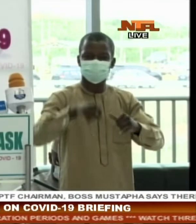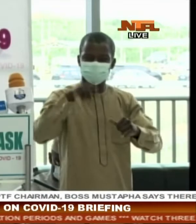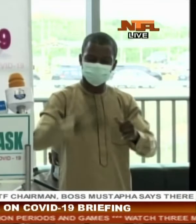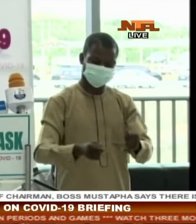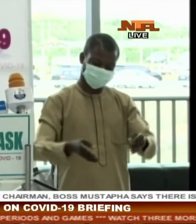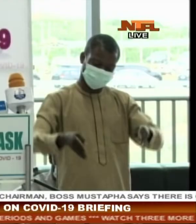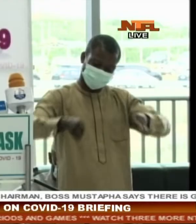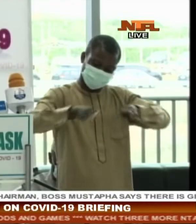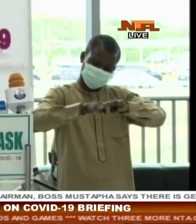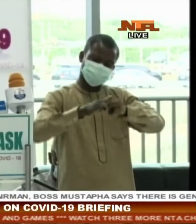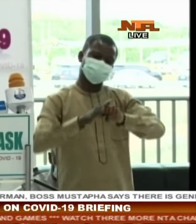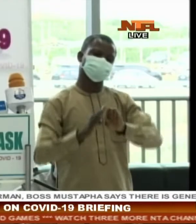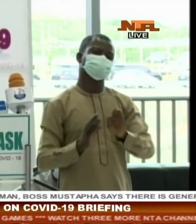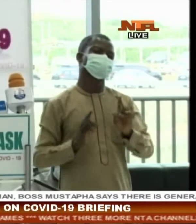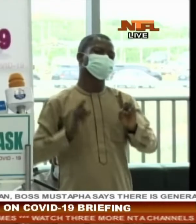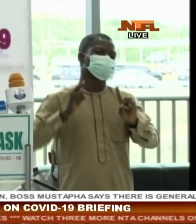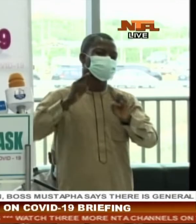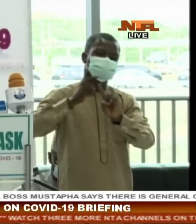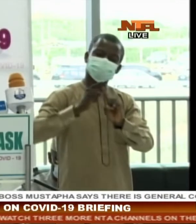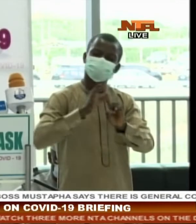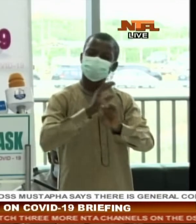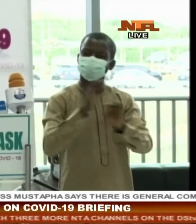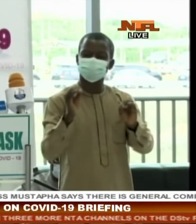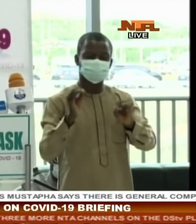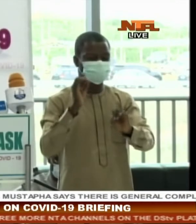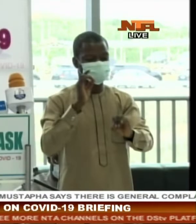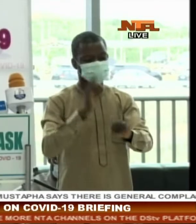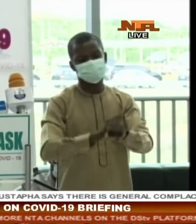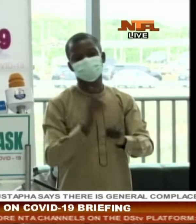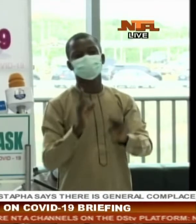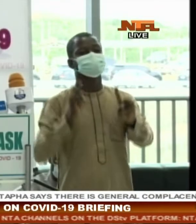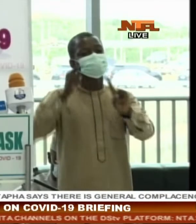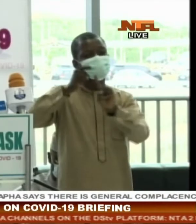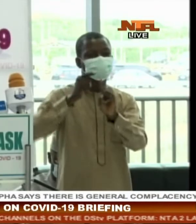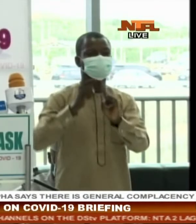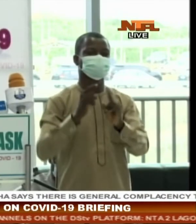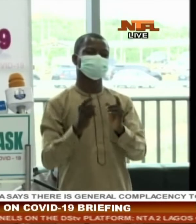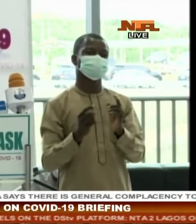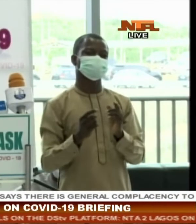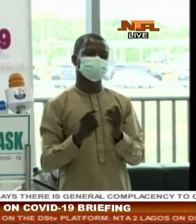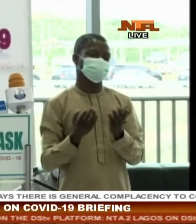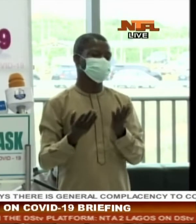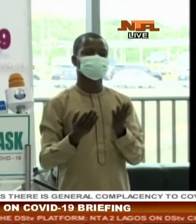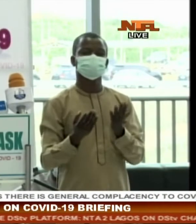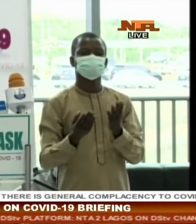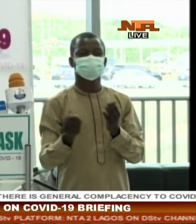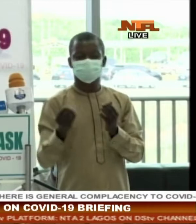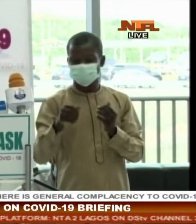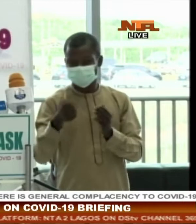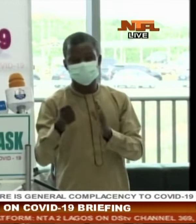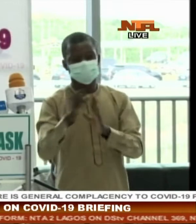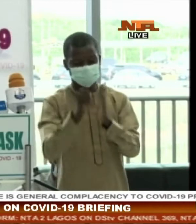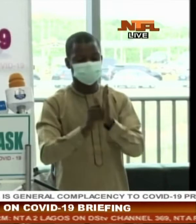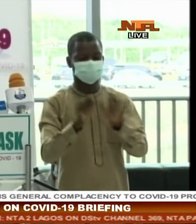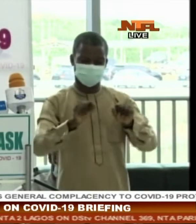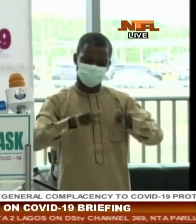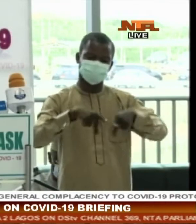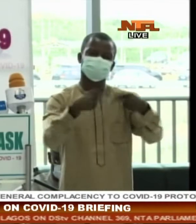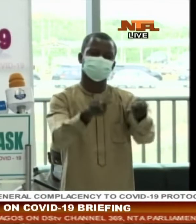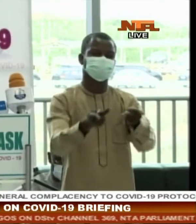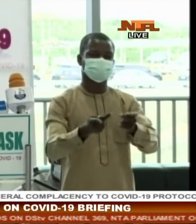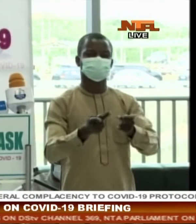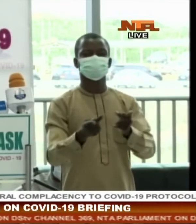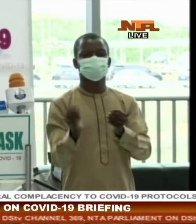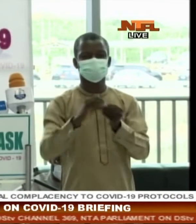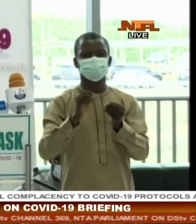Each authority within the states can provide additional guidelines for minimizing risk in their